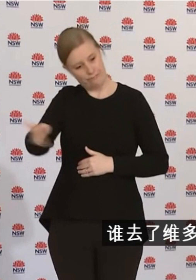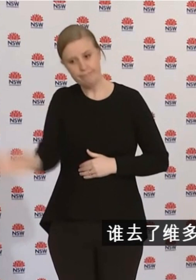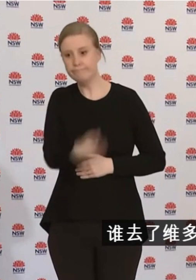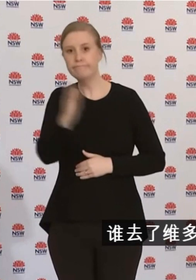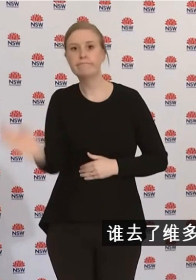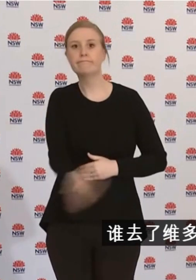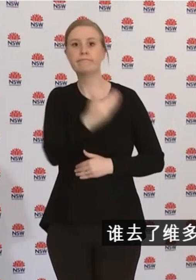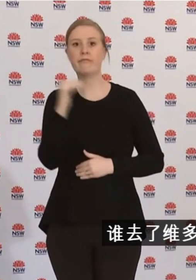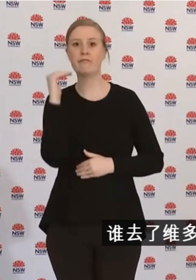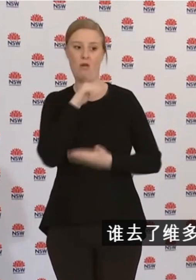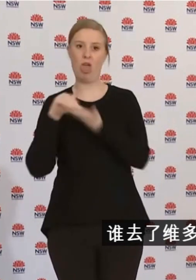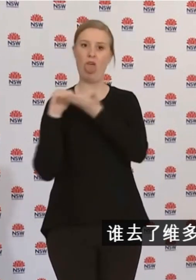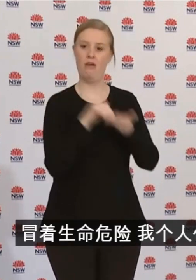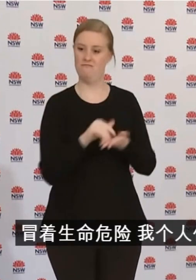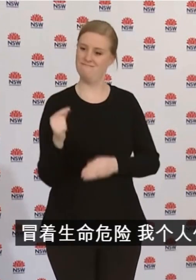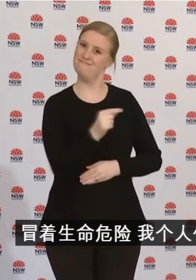put their lives